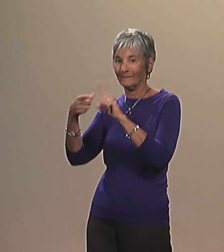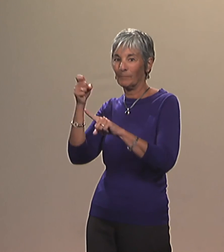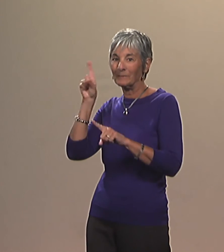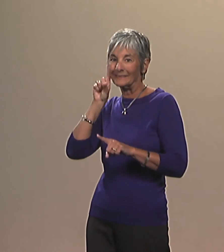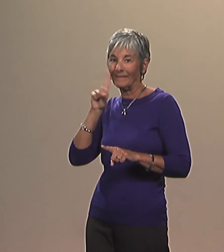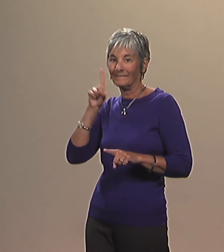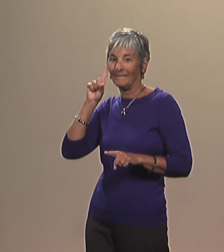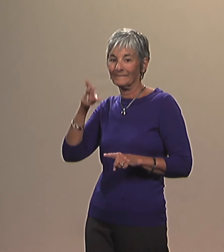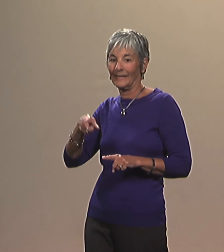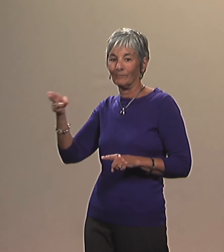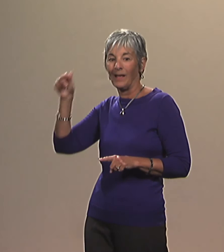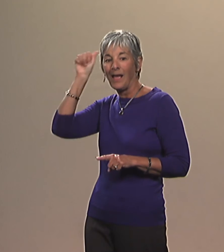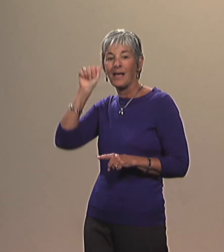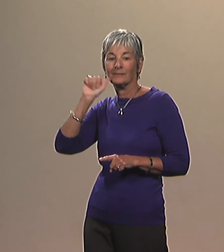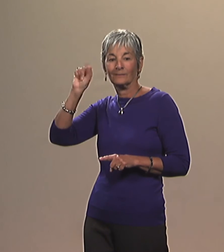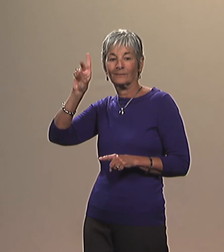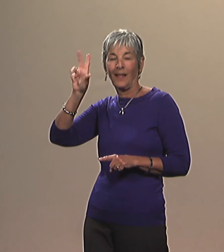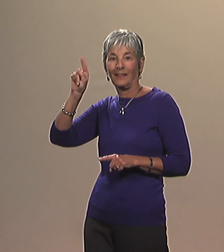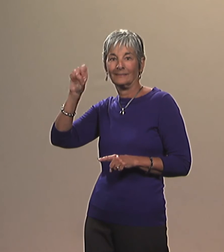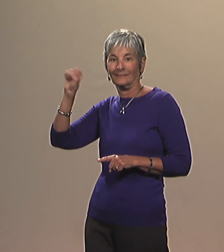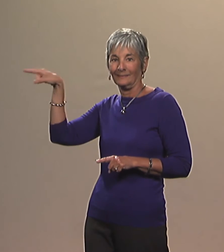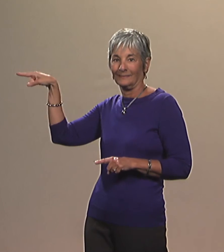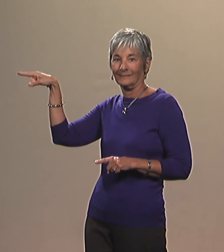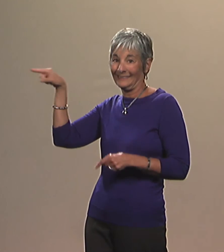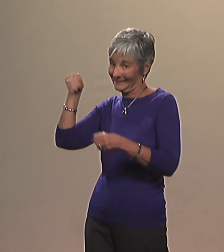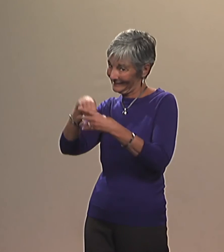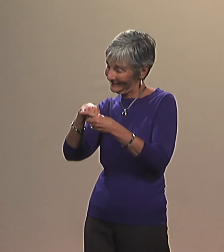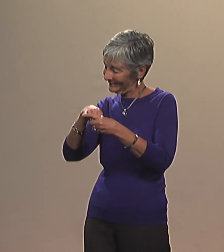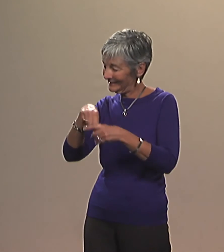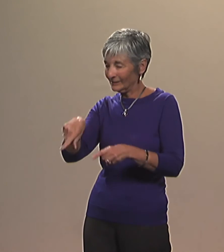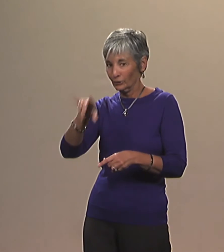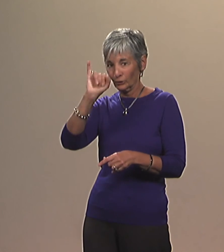This is guidance from deaf and hard of hearing adults. It's in the JCIH paper.